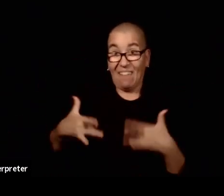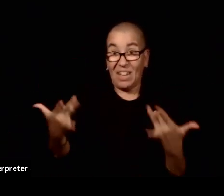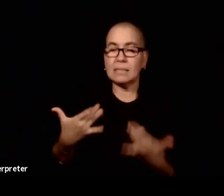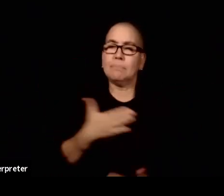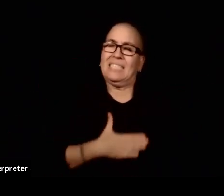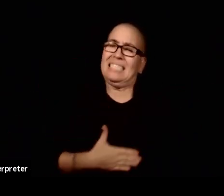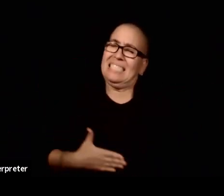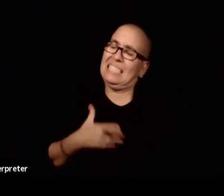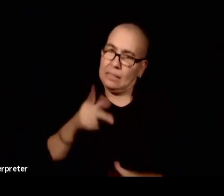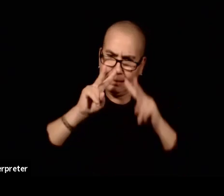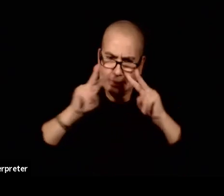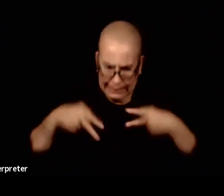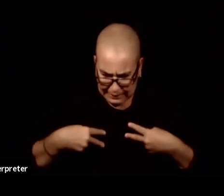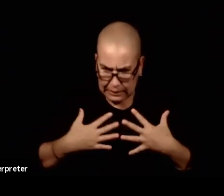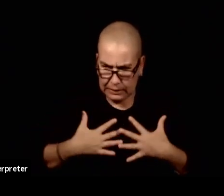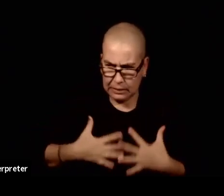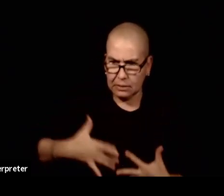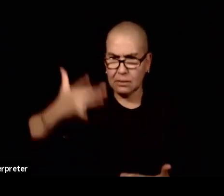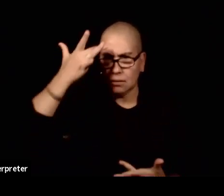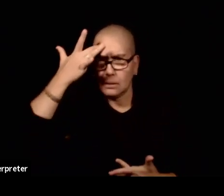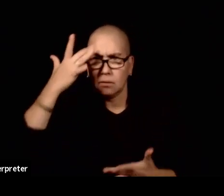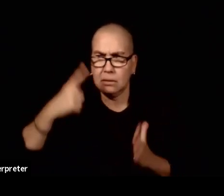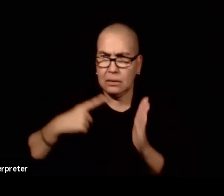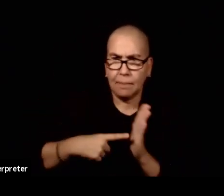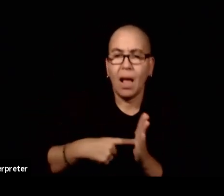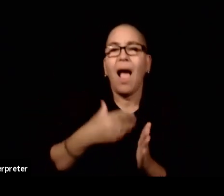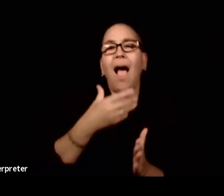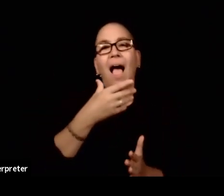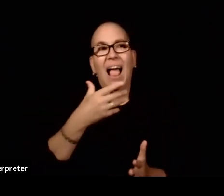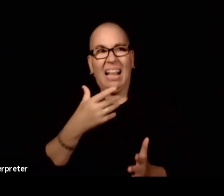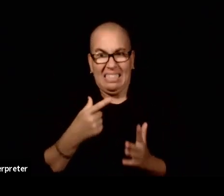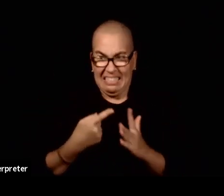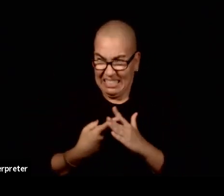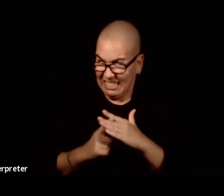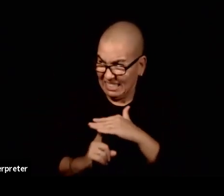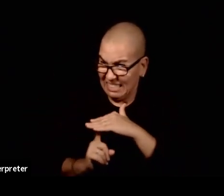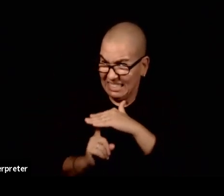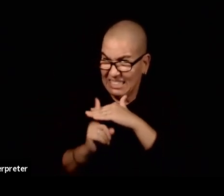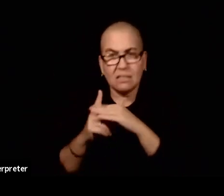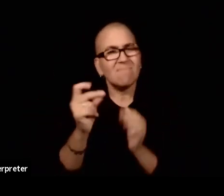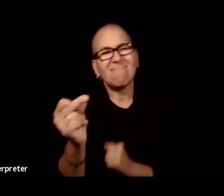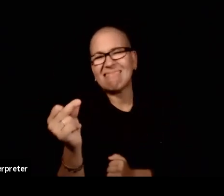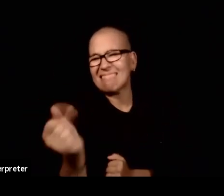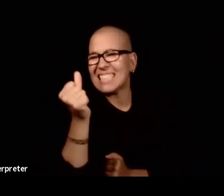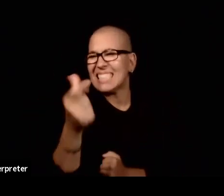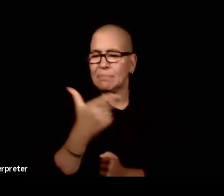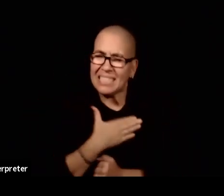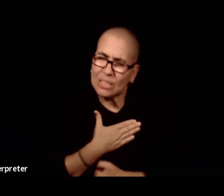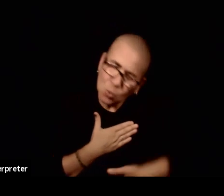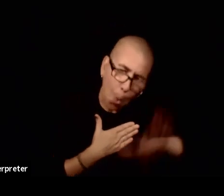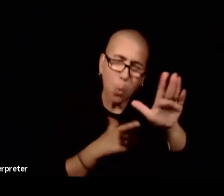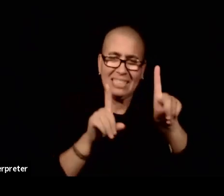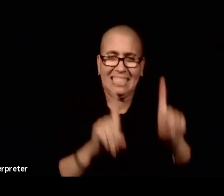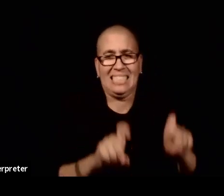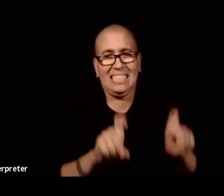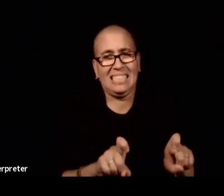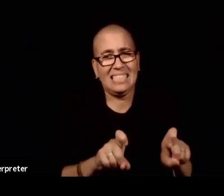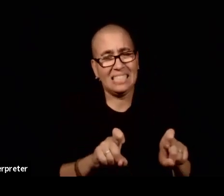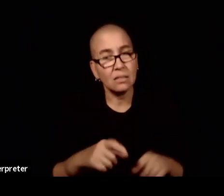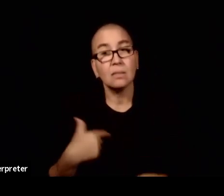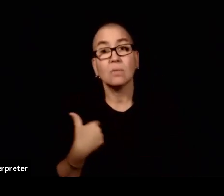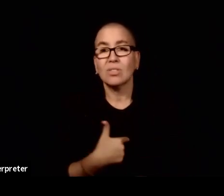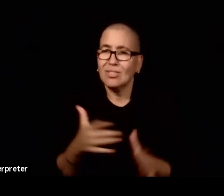do develop symptoms. And you should really consider, strongly consider, and we would urge you to limit public activities as